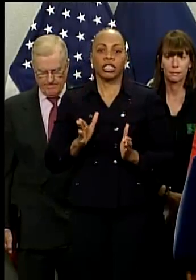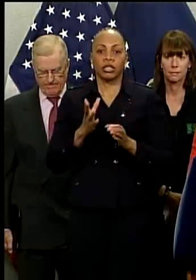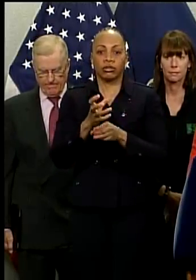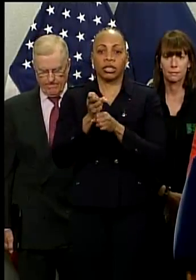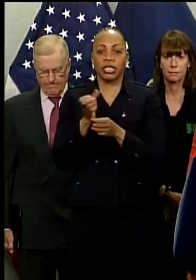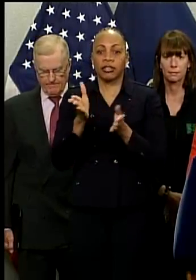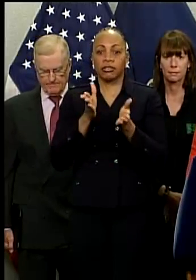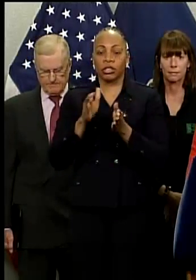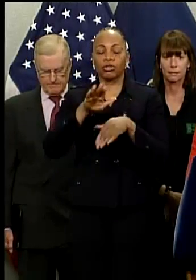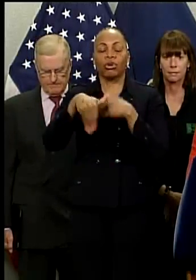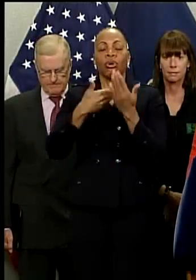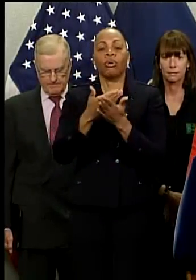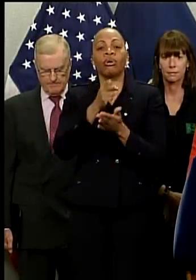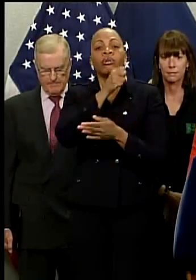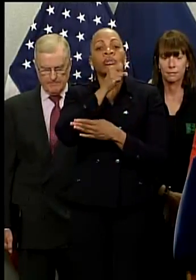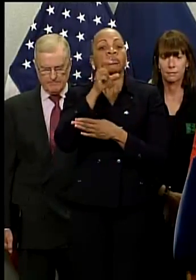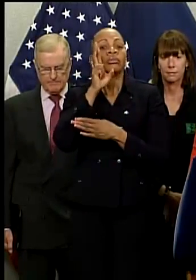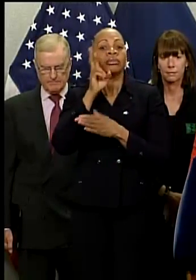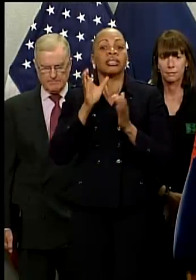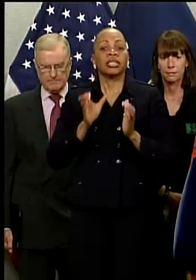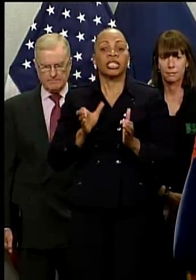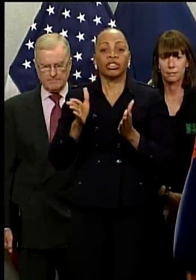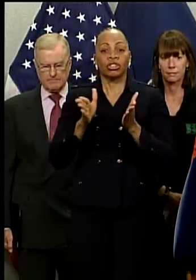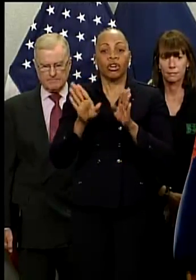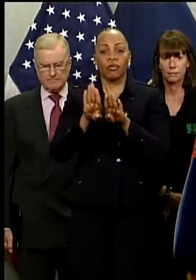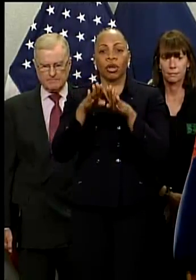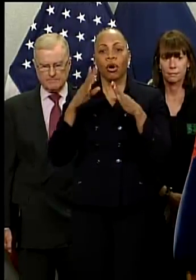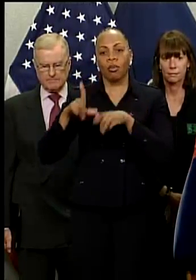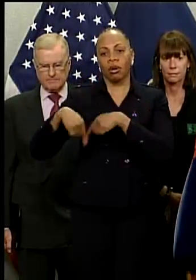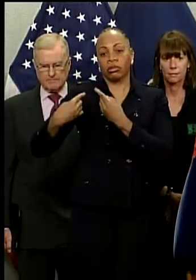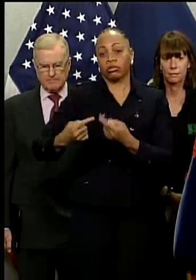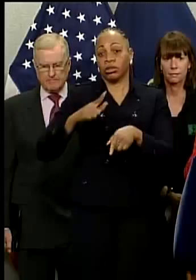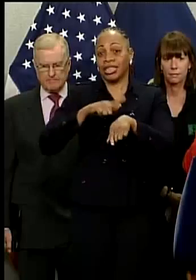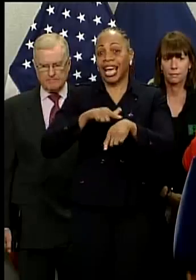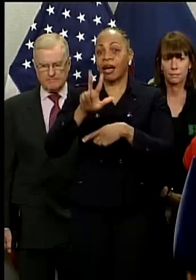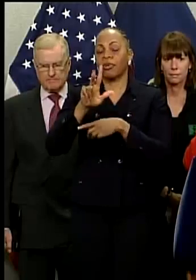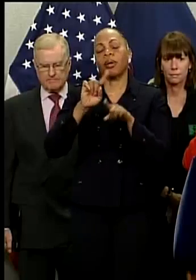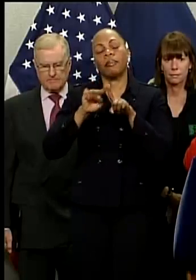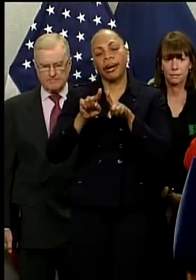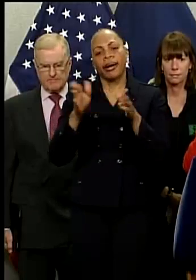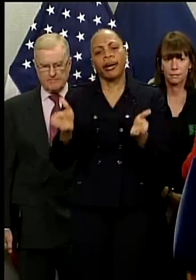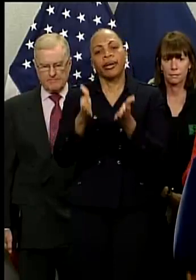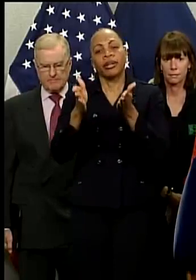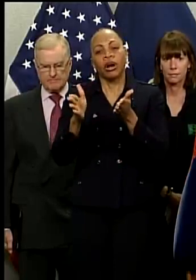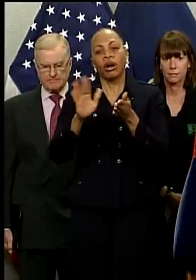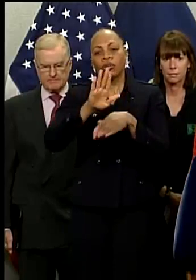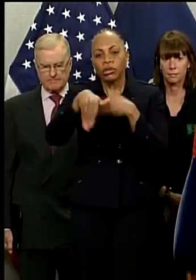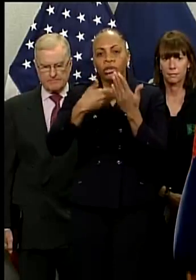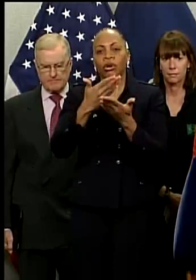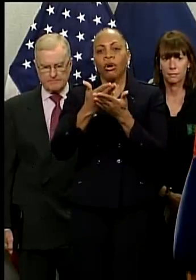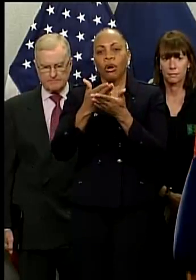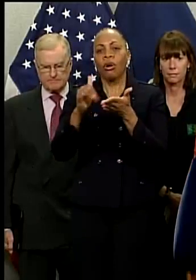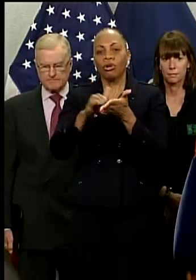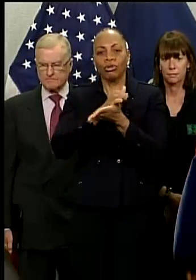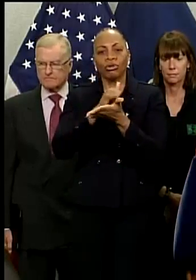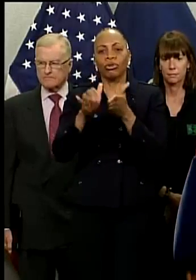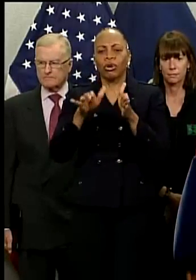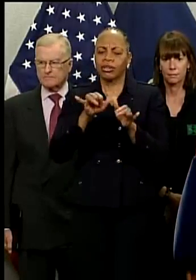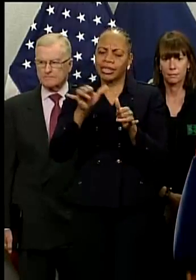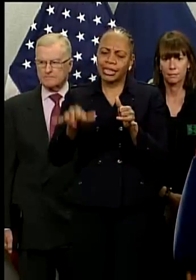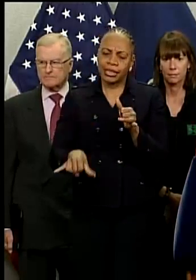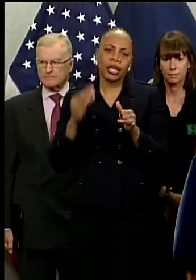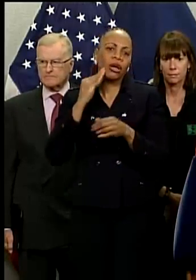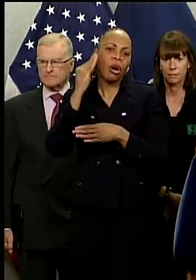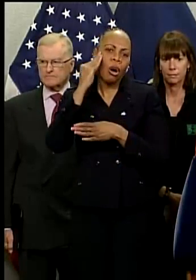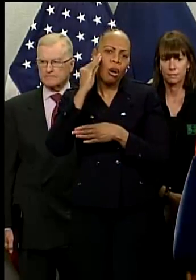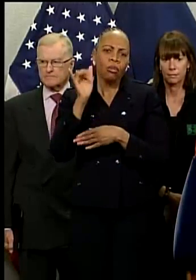be open until 3 p.m. today. However, we are encouraging New Yorkers to stay at home if possible, especially our seniors.